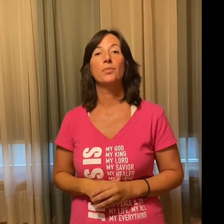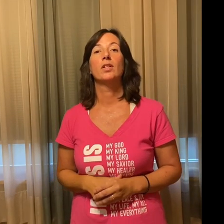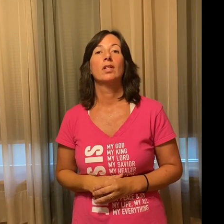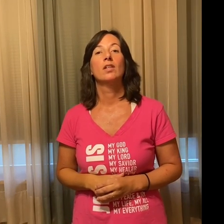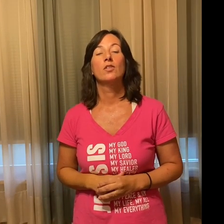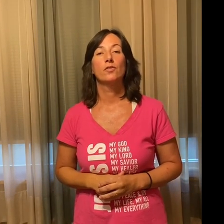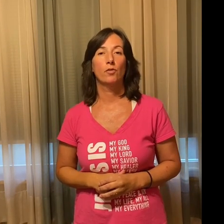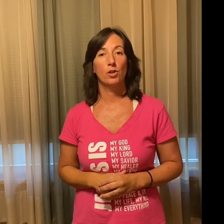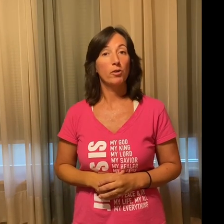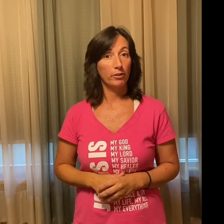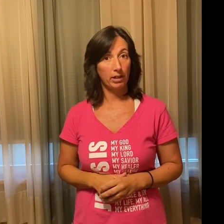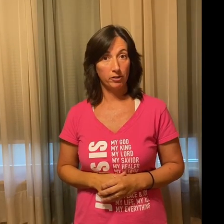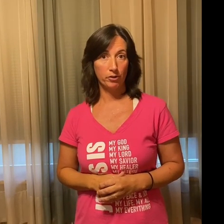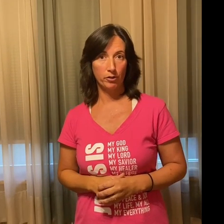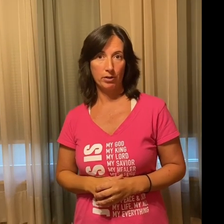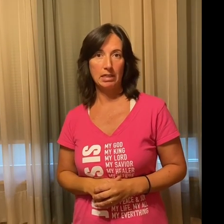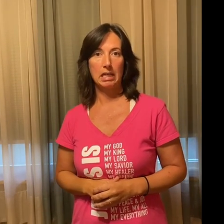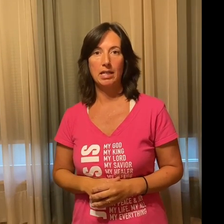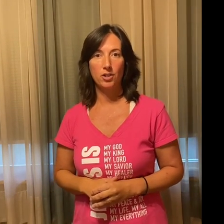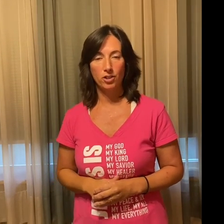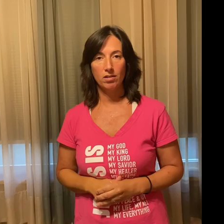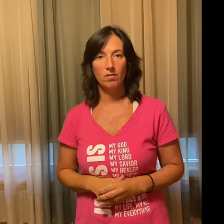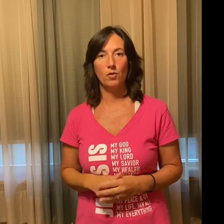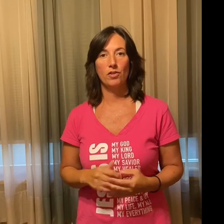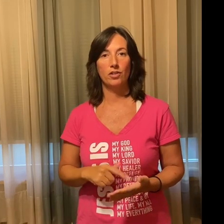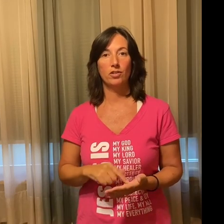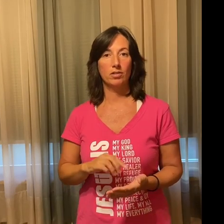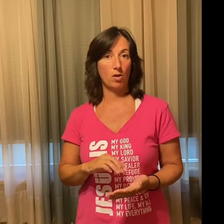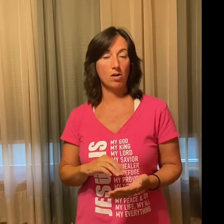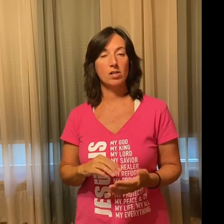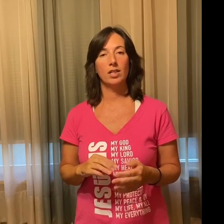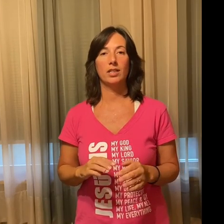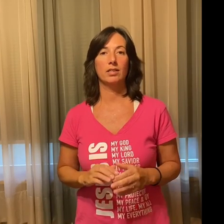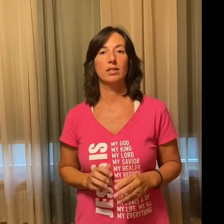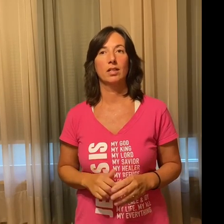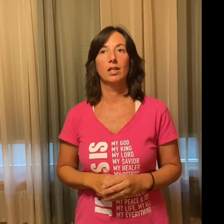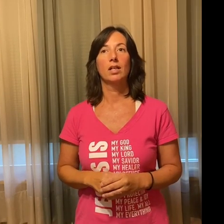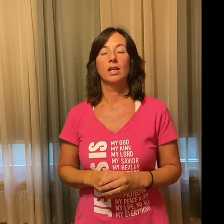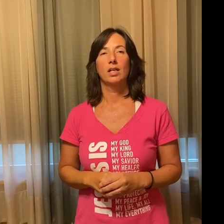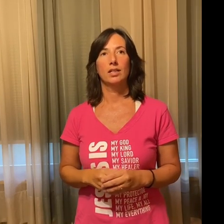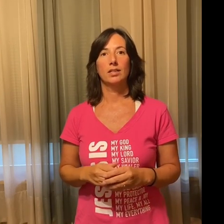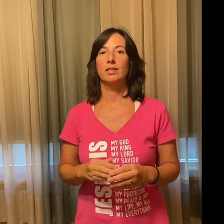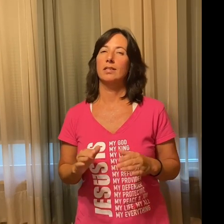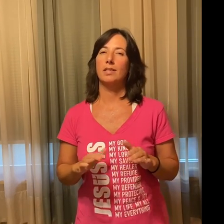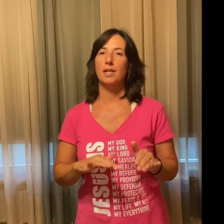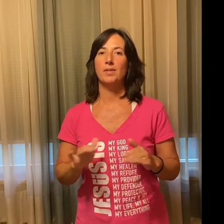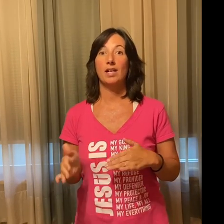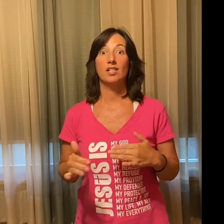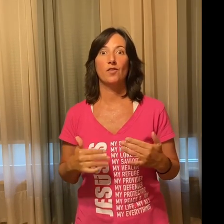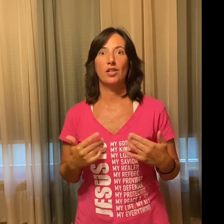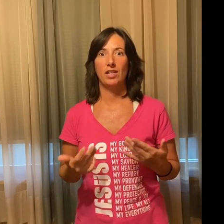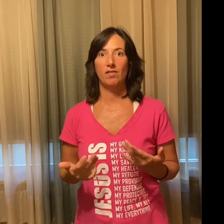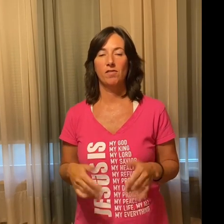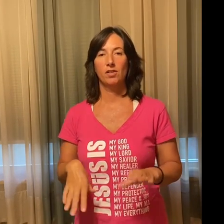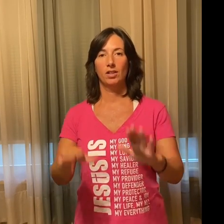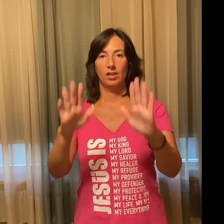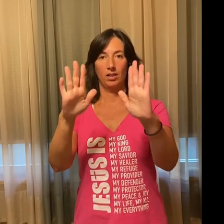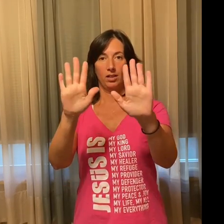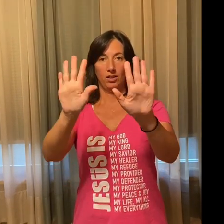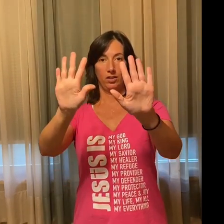give. For the correct translation for this song is the same sign for